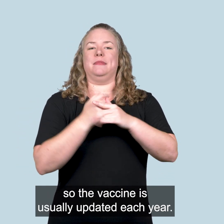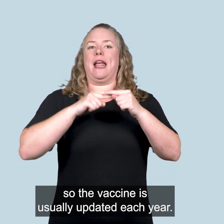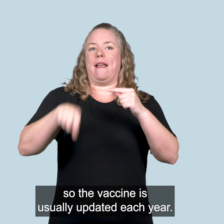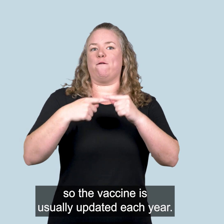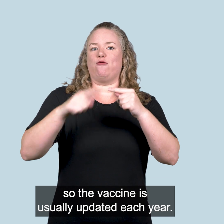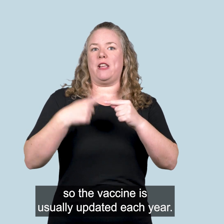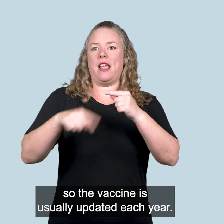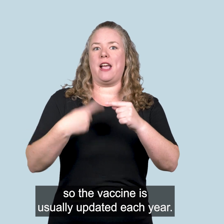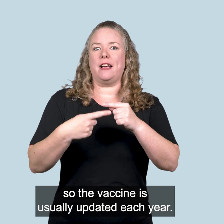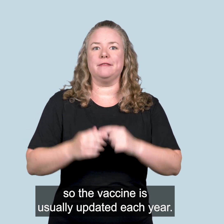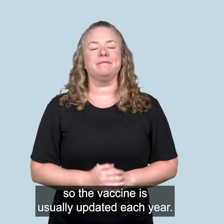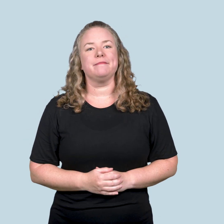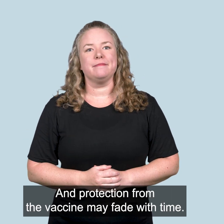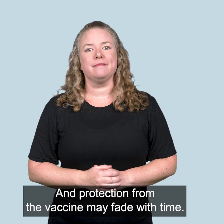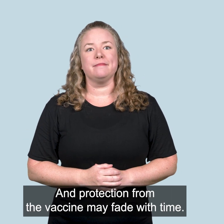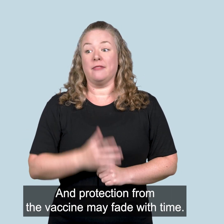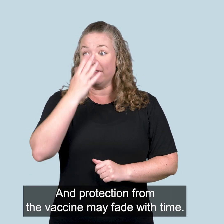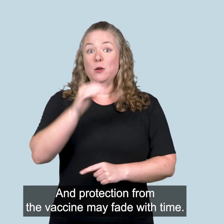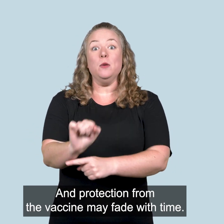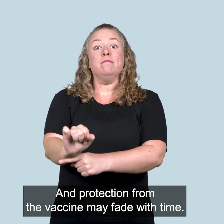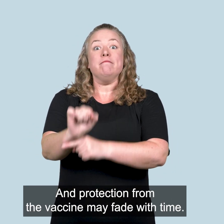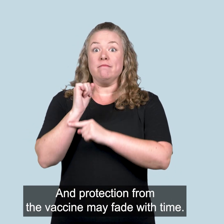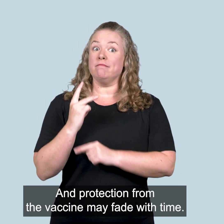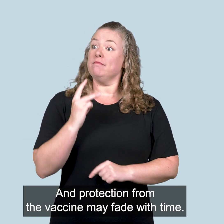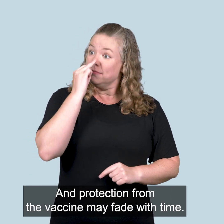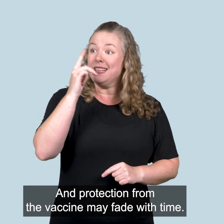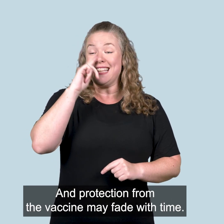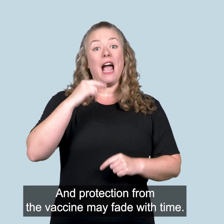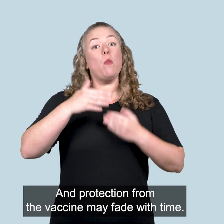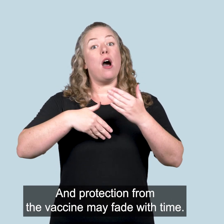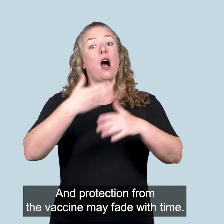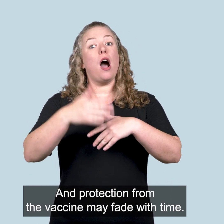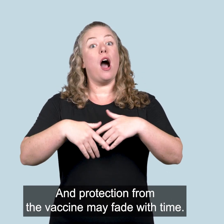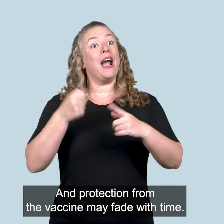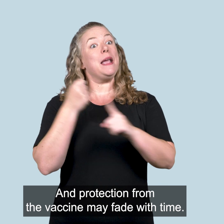updated each year, and protection from the vaccine may fade with time.